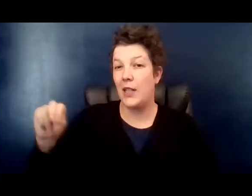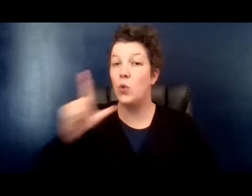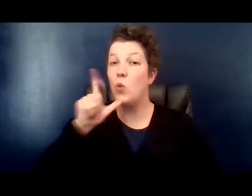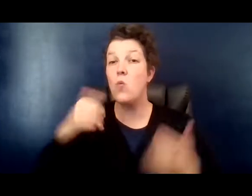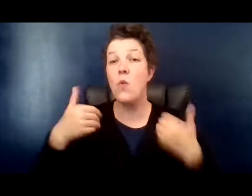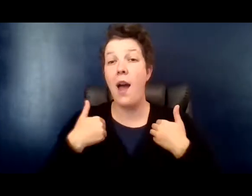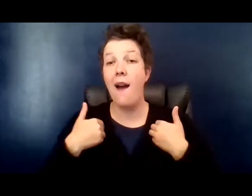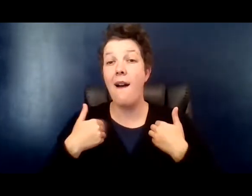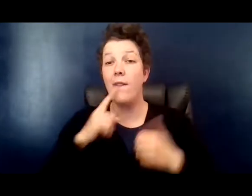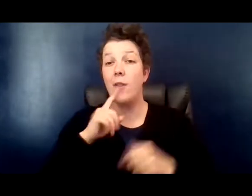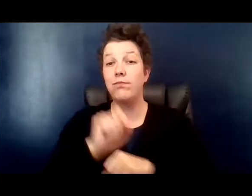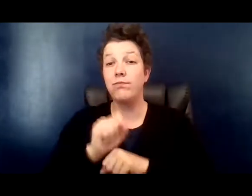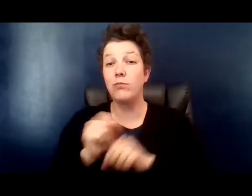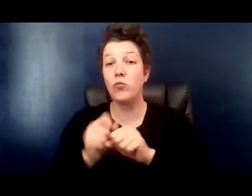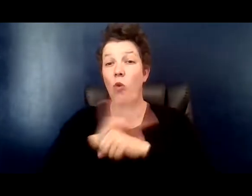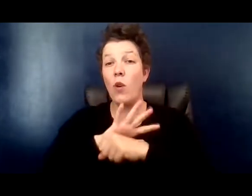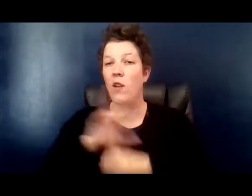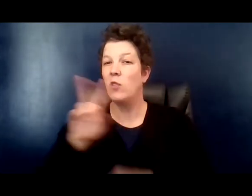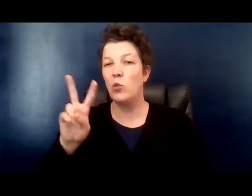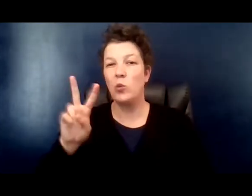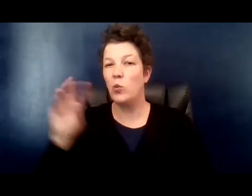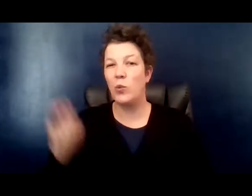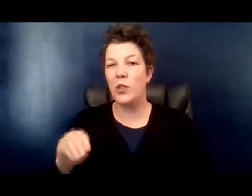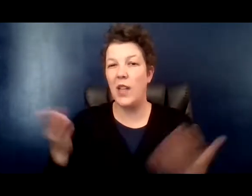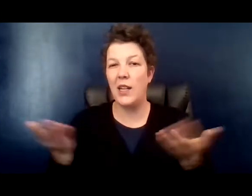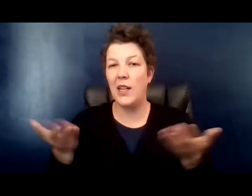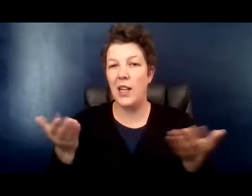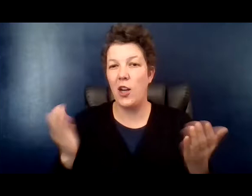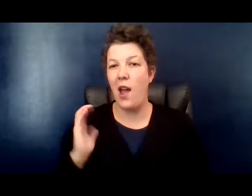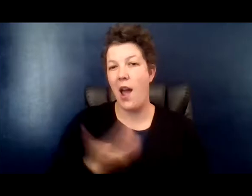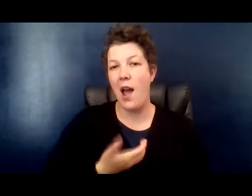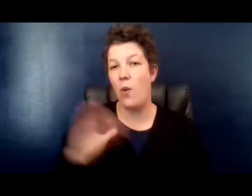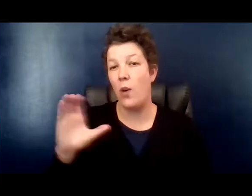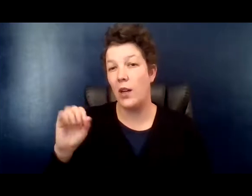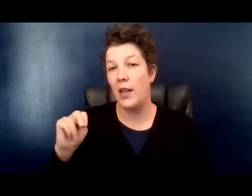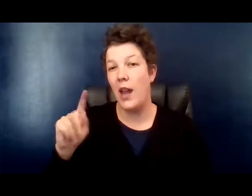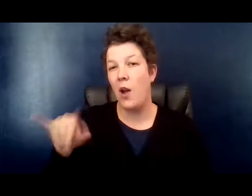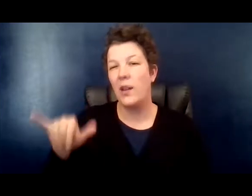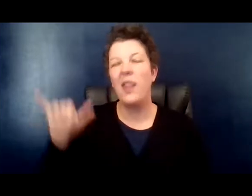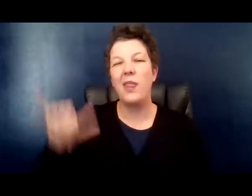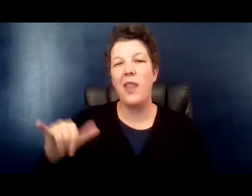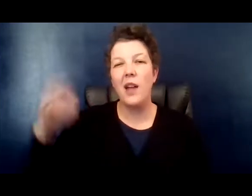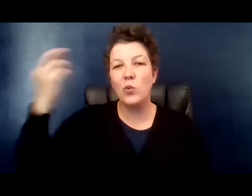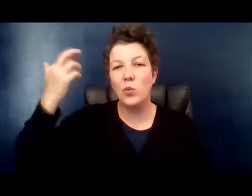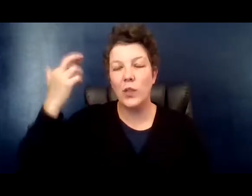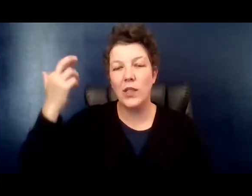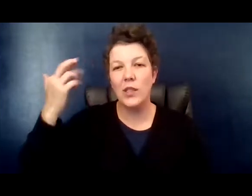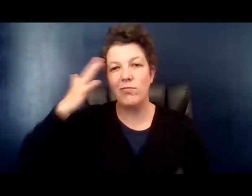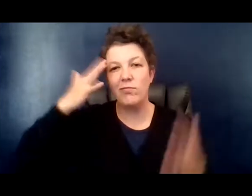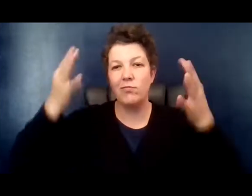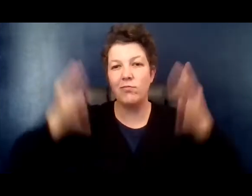the decision about opening the economy back up here in Hamilton County. She's